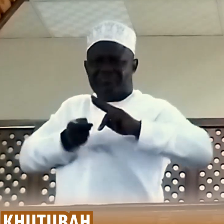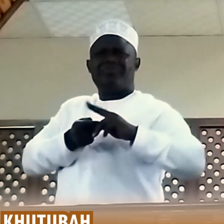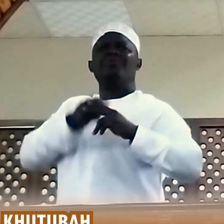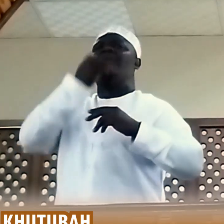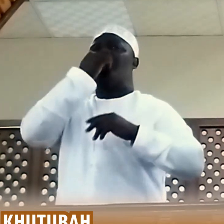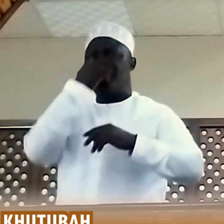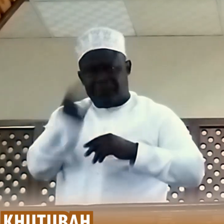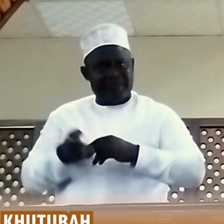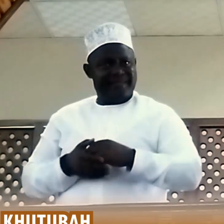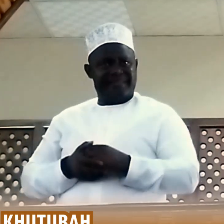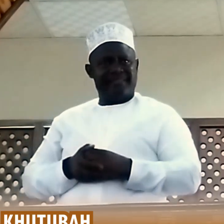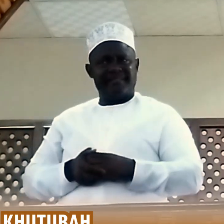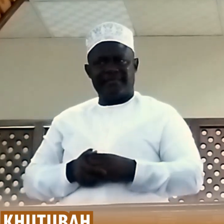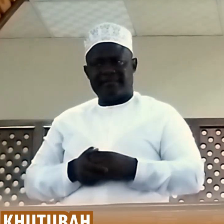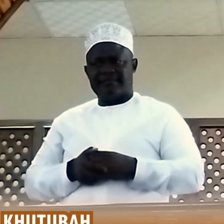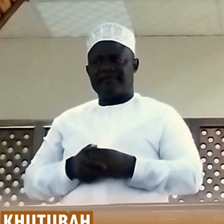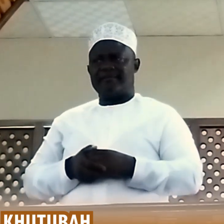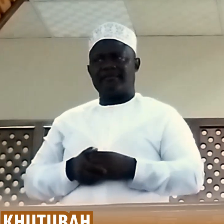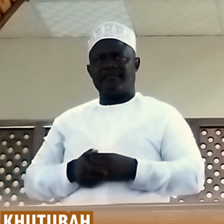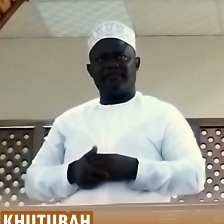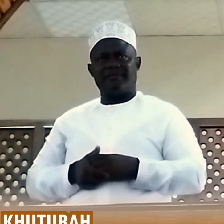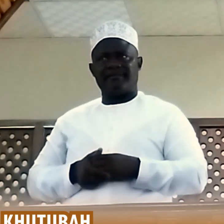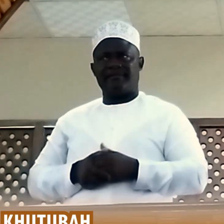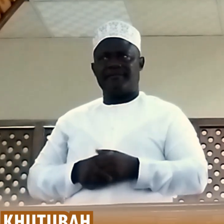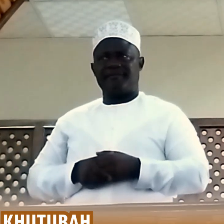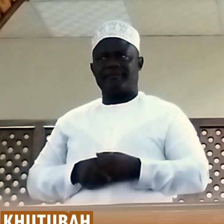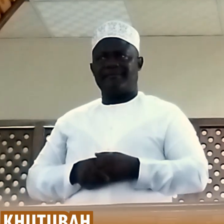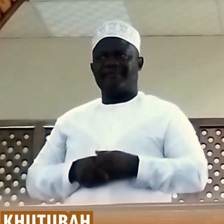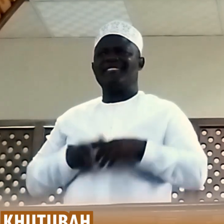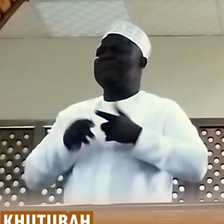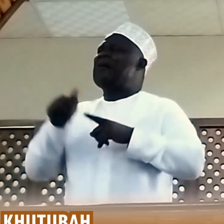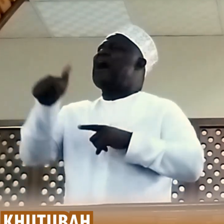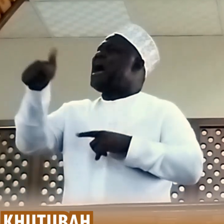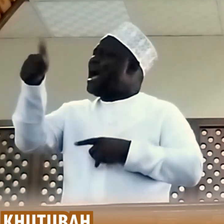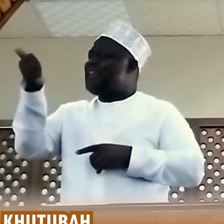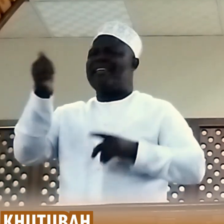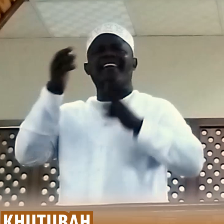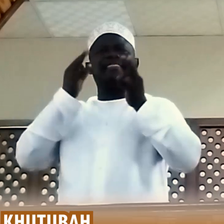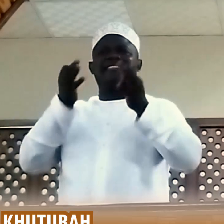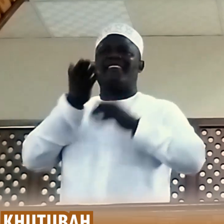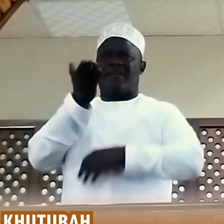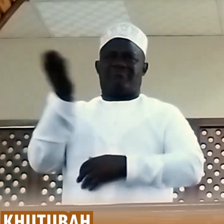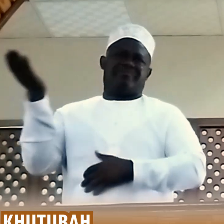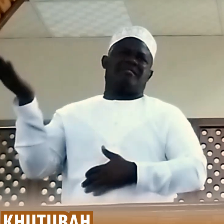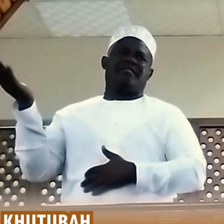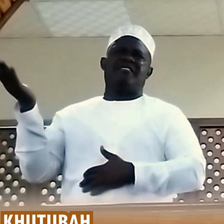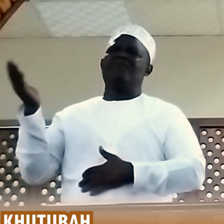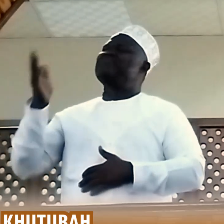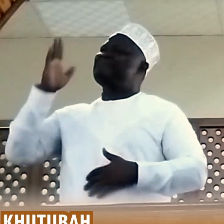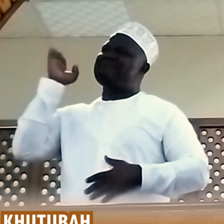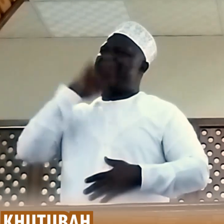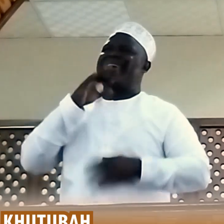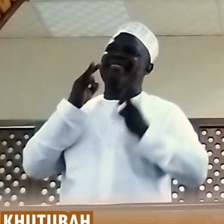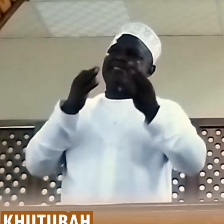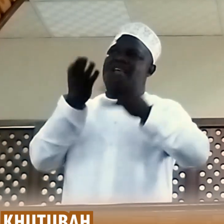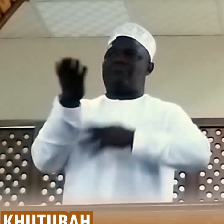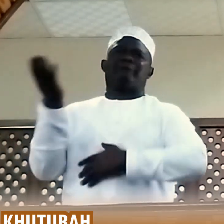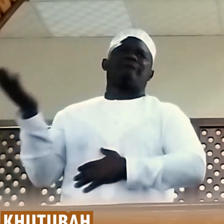wadde siga nti oba tekasalamu wadde n'ebirala bingi ebifu.